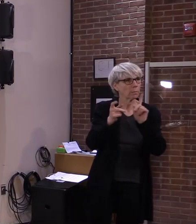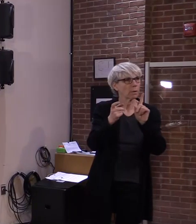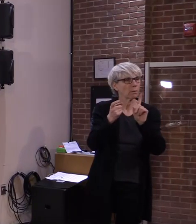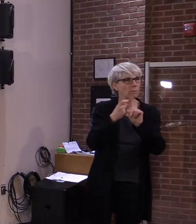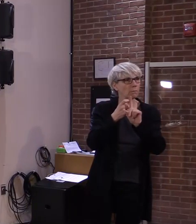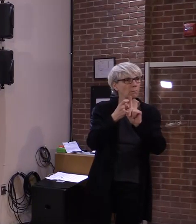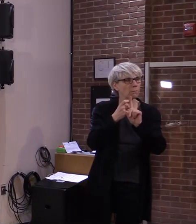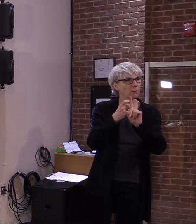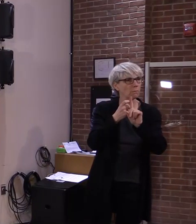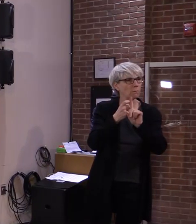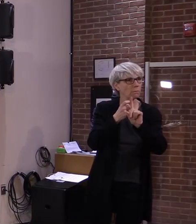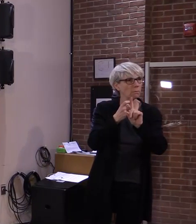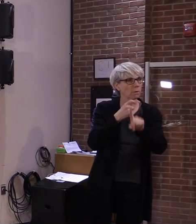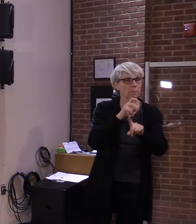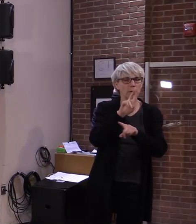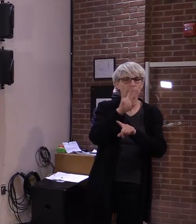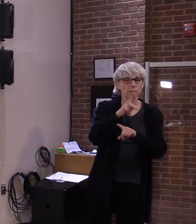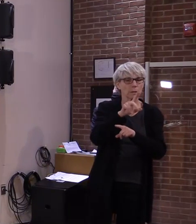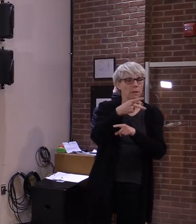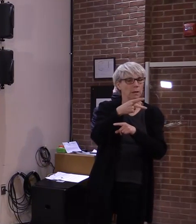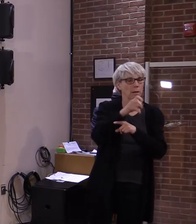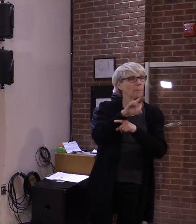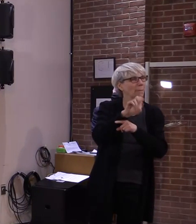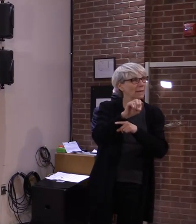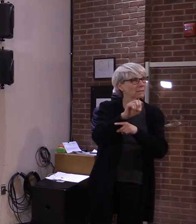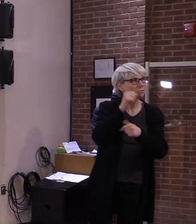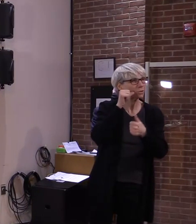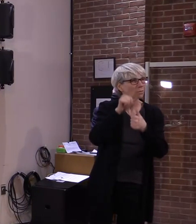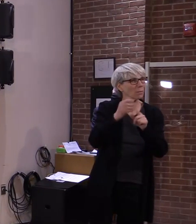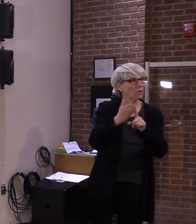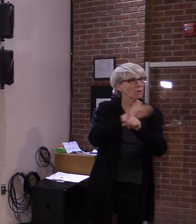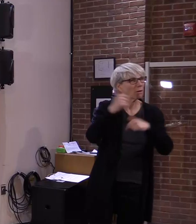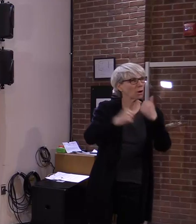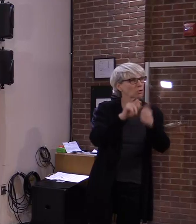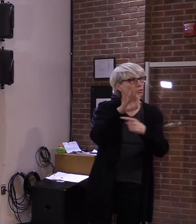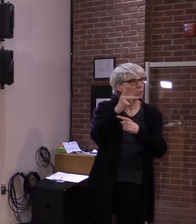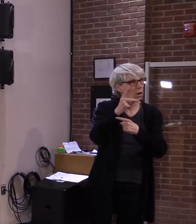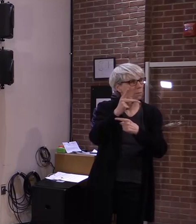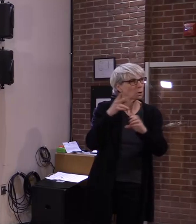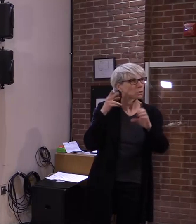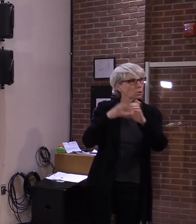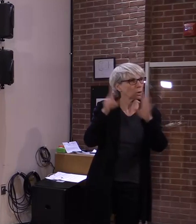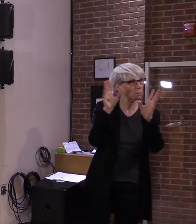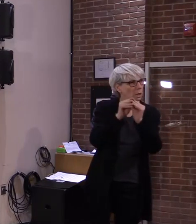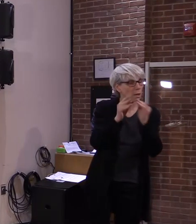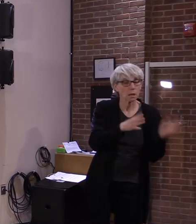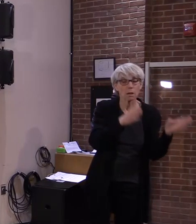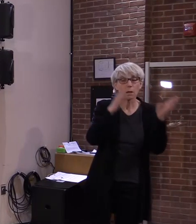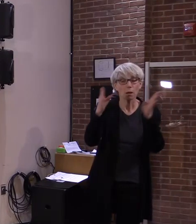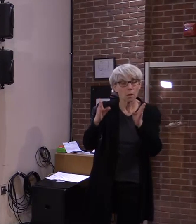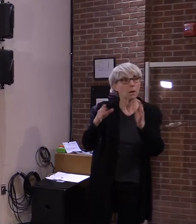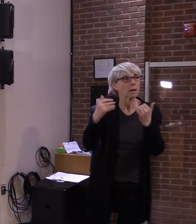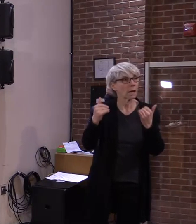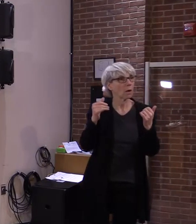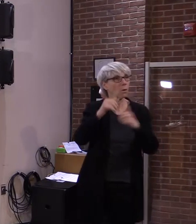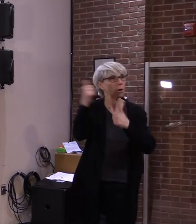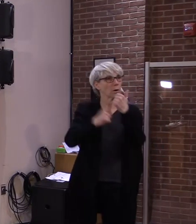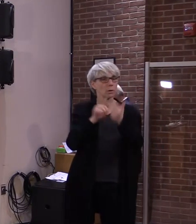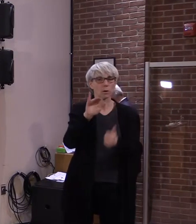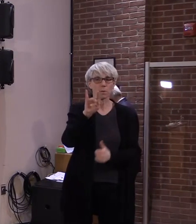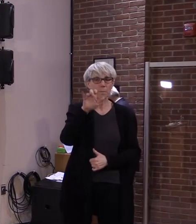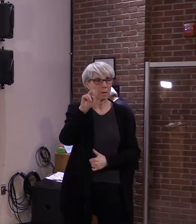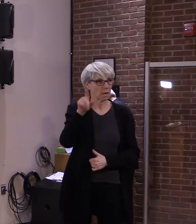President Pence and the COVID response team in the Trump administration? They're just different in some regards. I think they